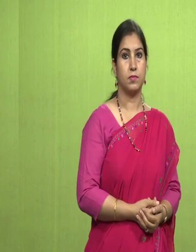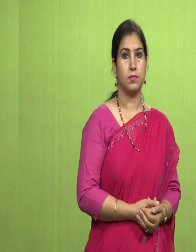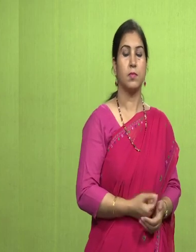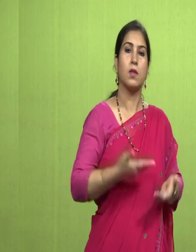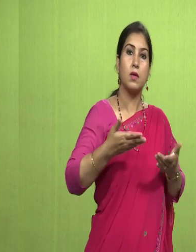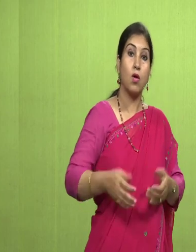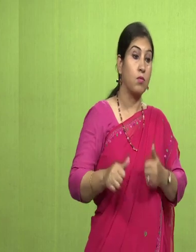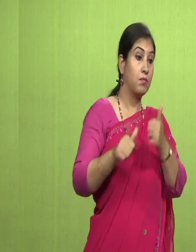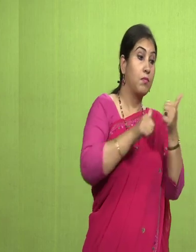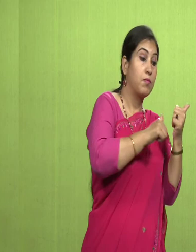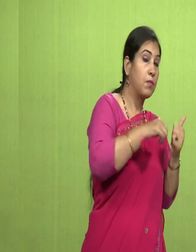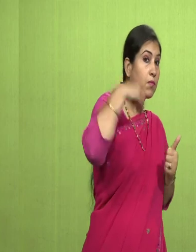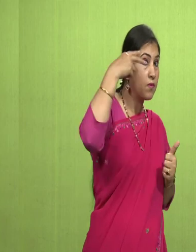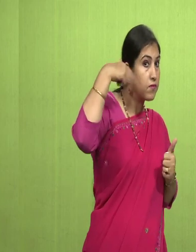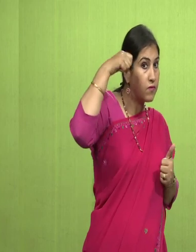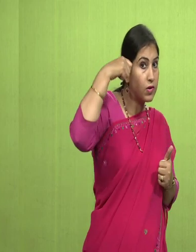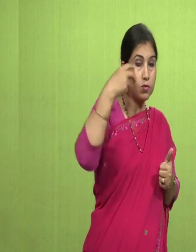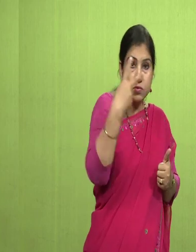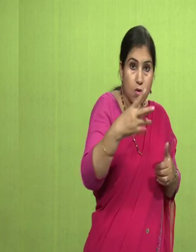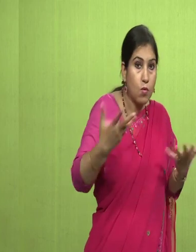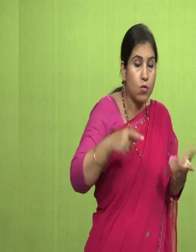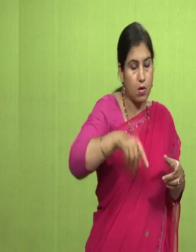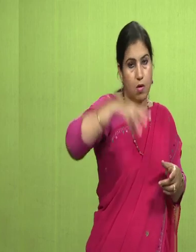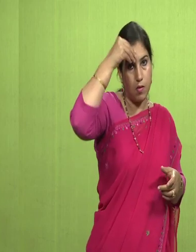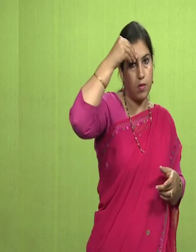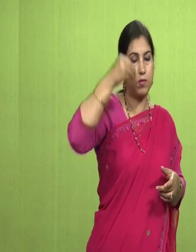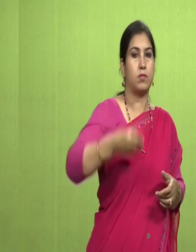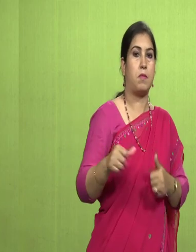let us revise what we have learned in this video so far.